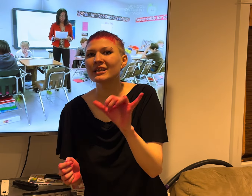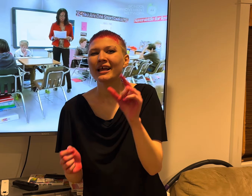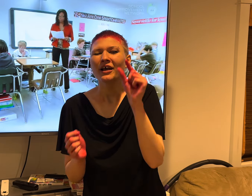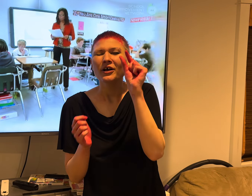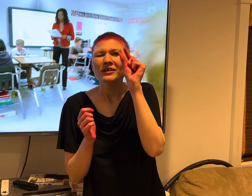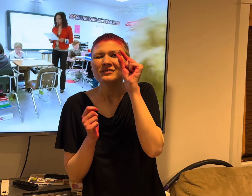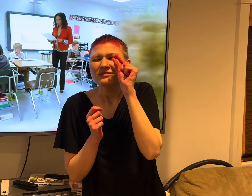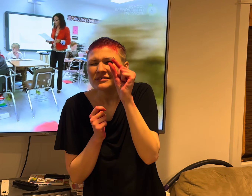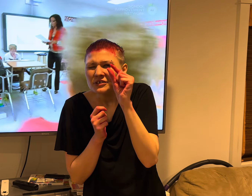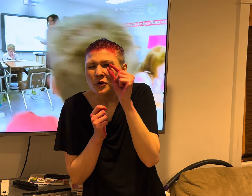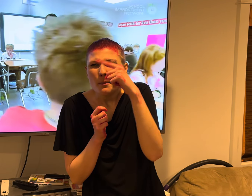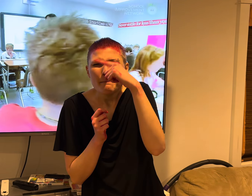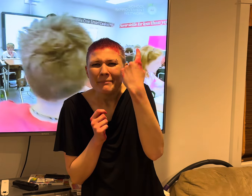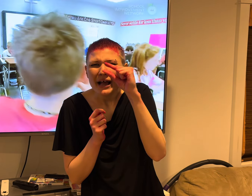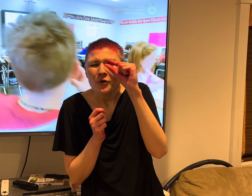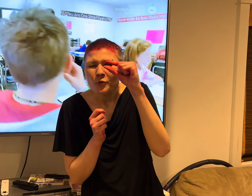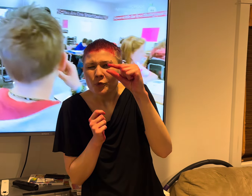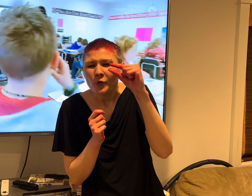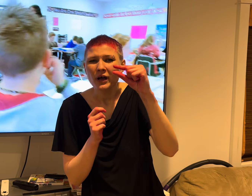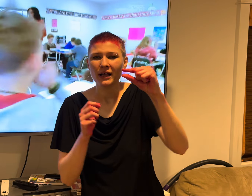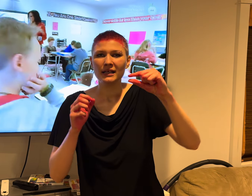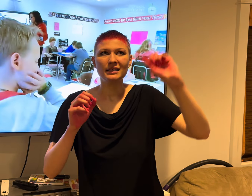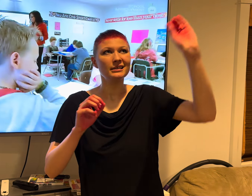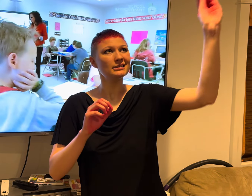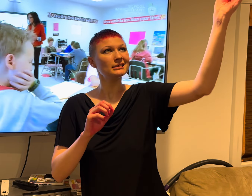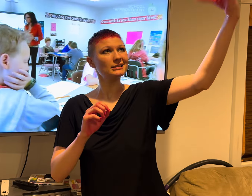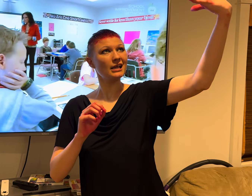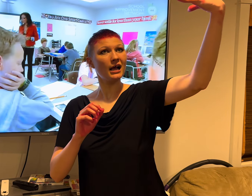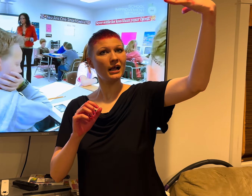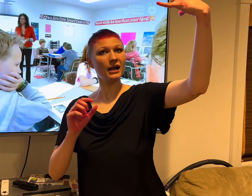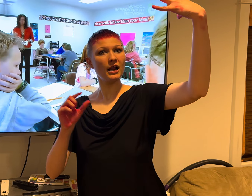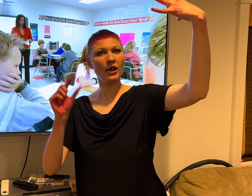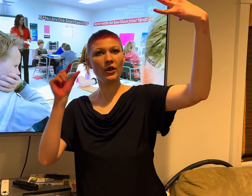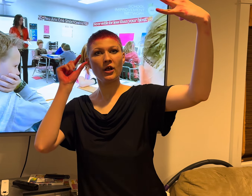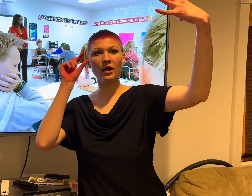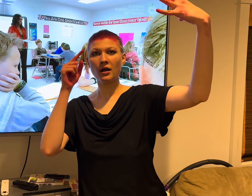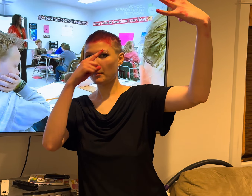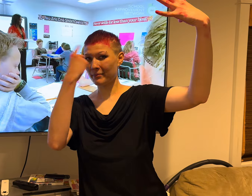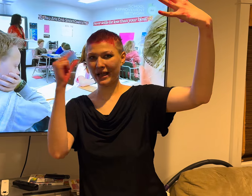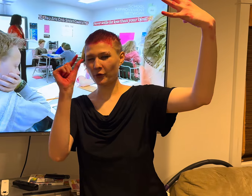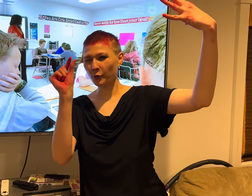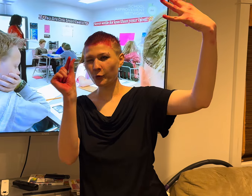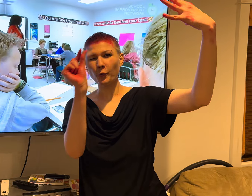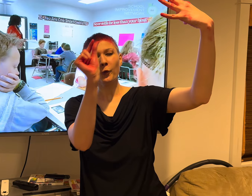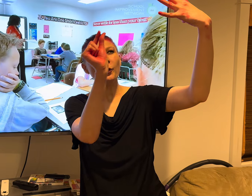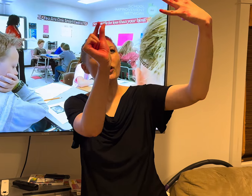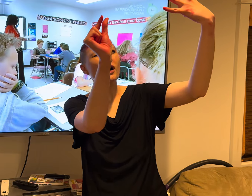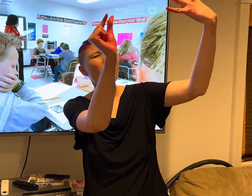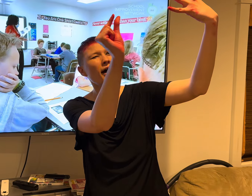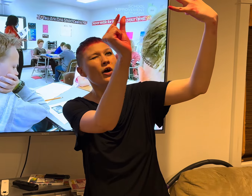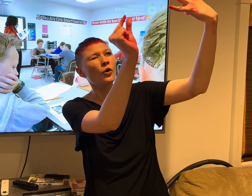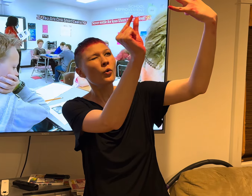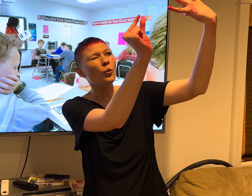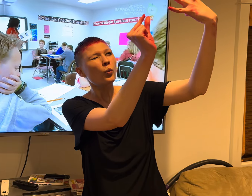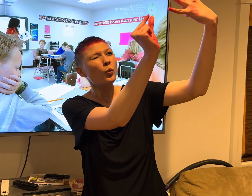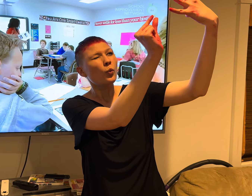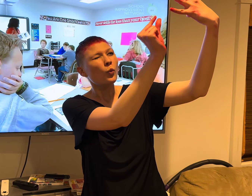spectacle that won't happen again for another 105 years. Is there anyone in here that watched this